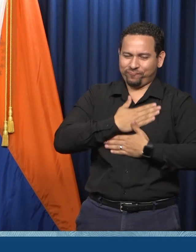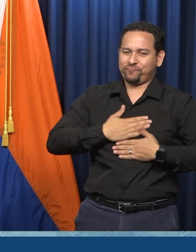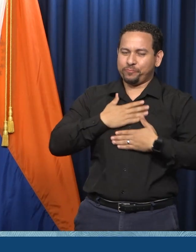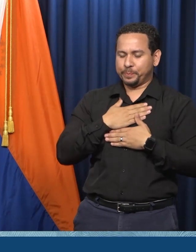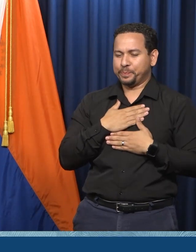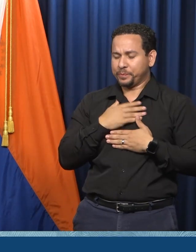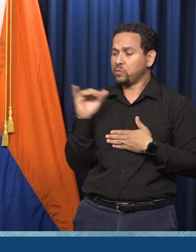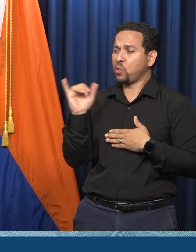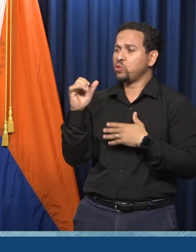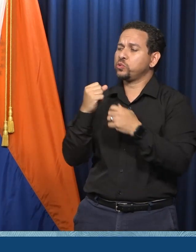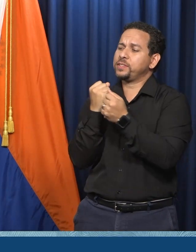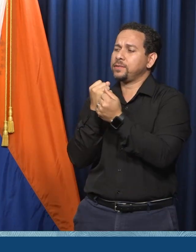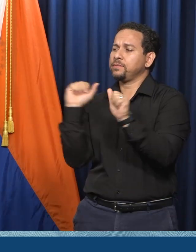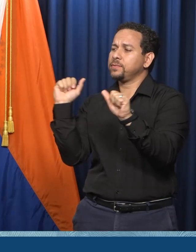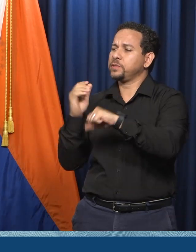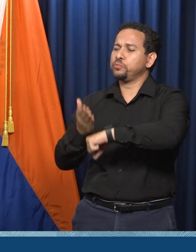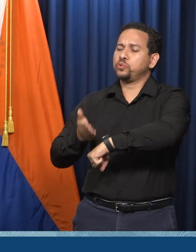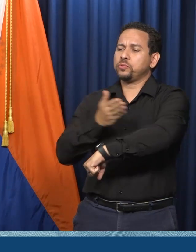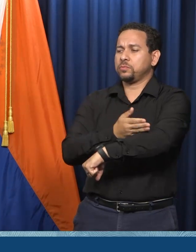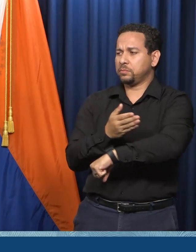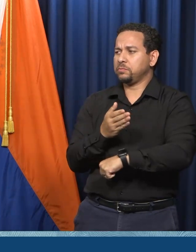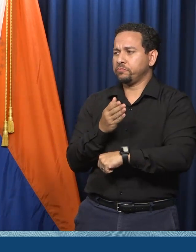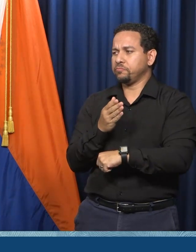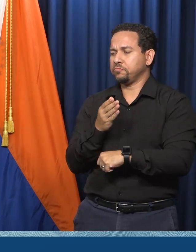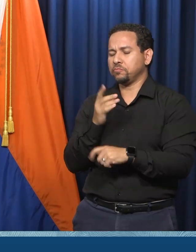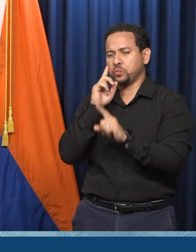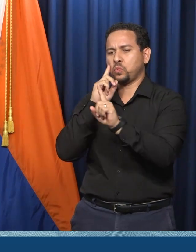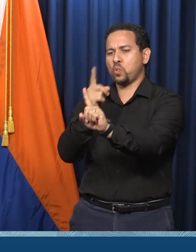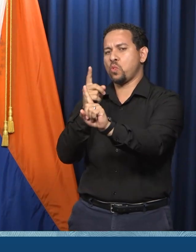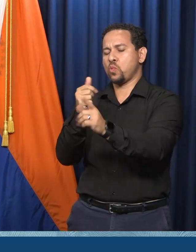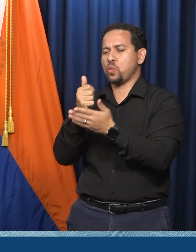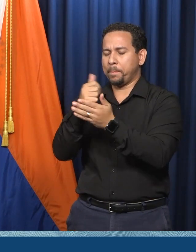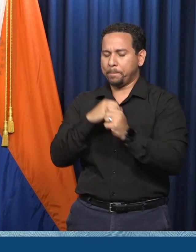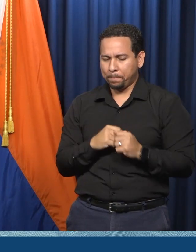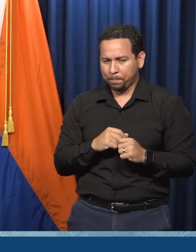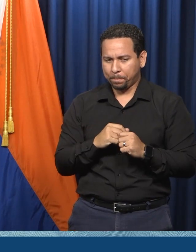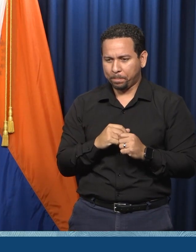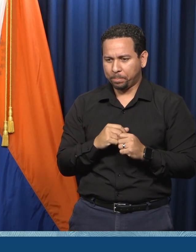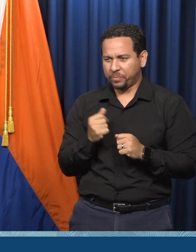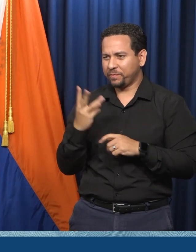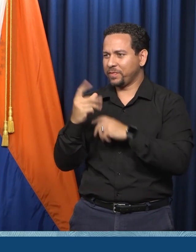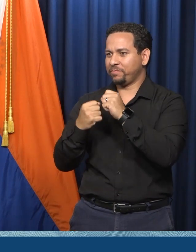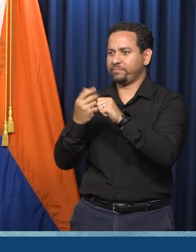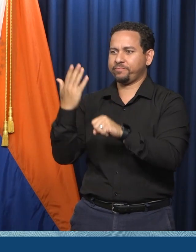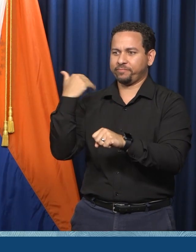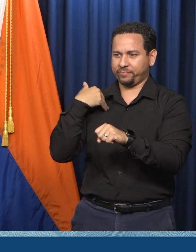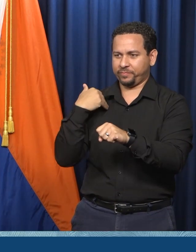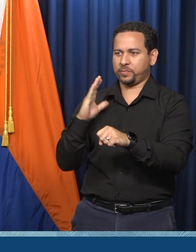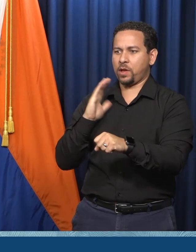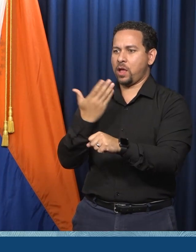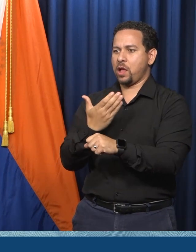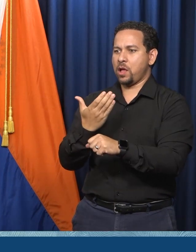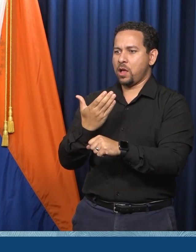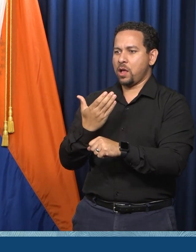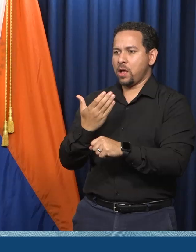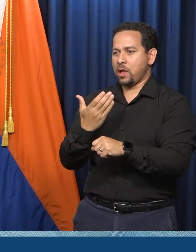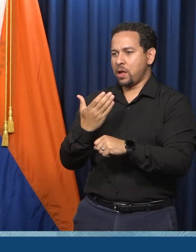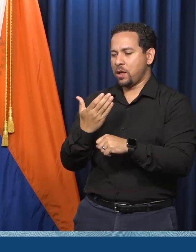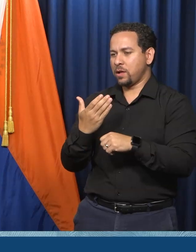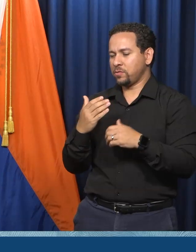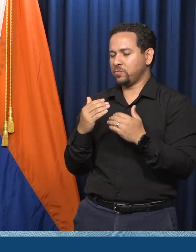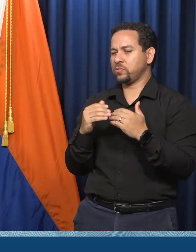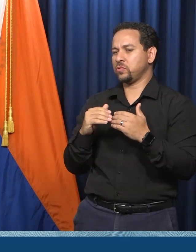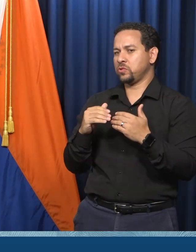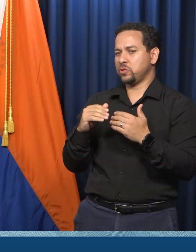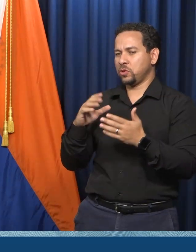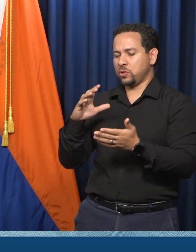town is doing well financially. We recently, a year ago, our credit rating was increased to AA+.